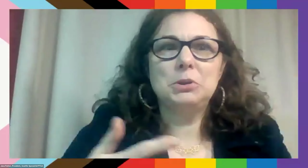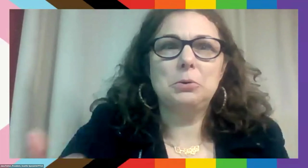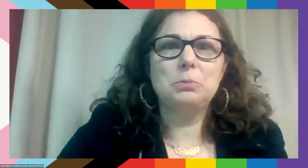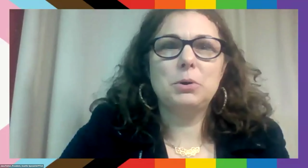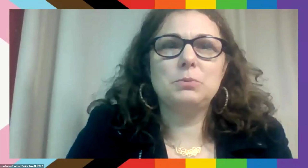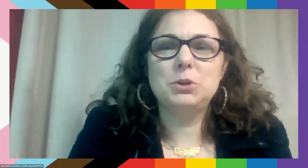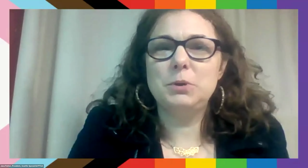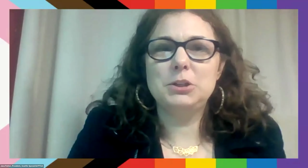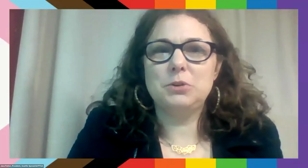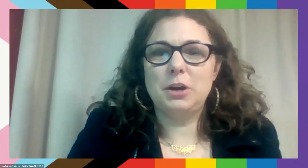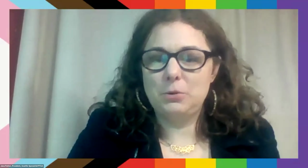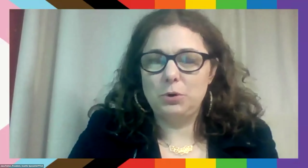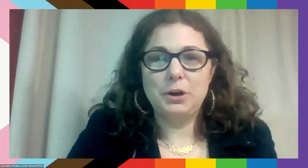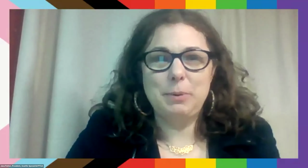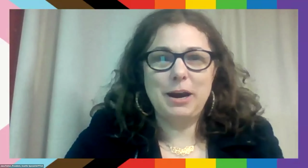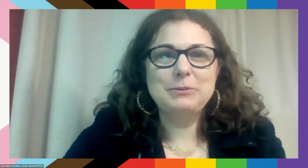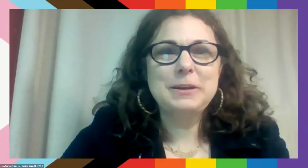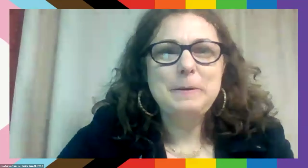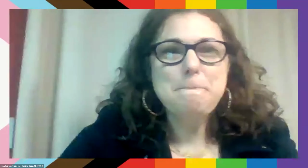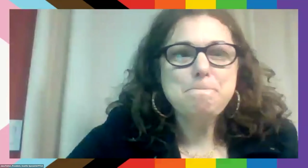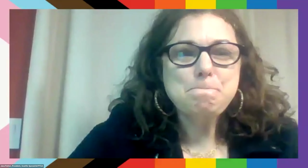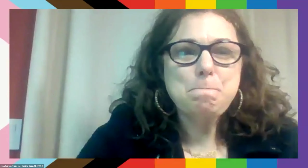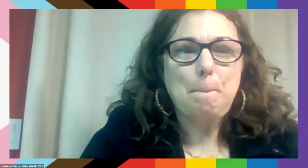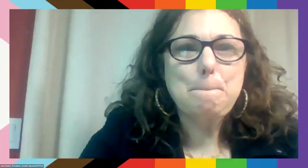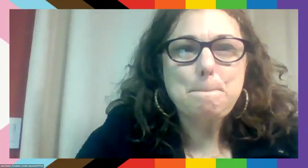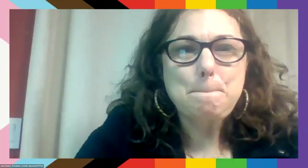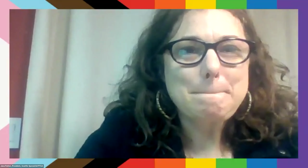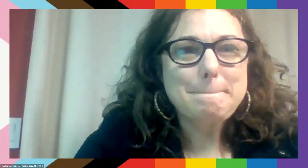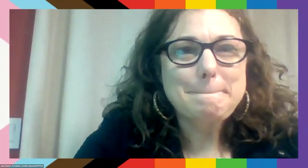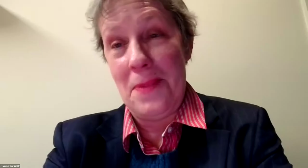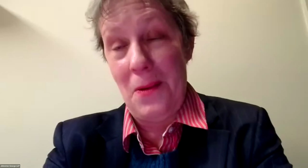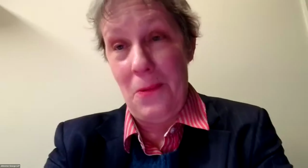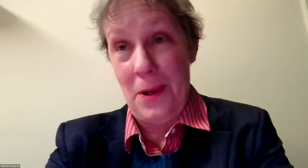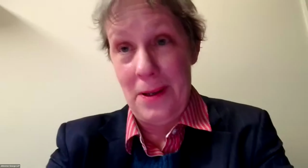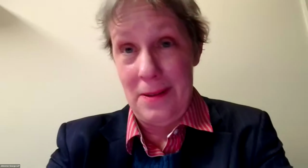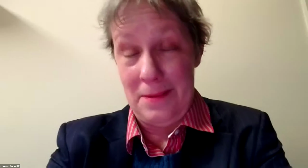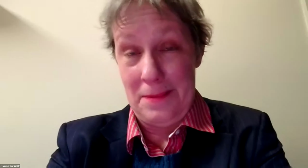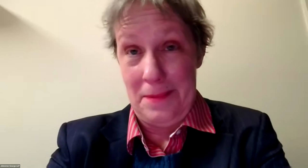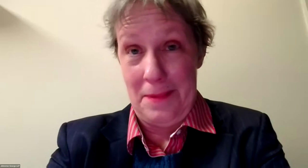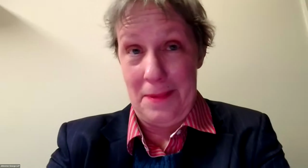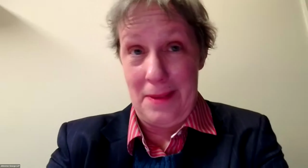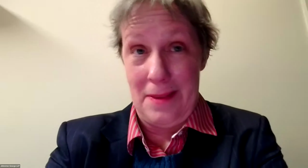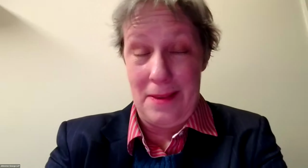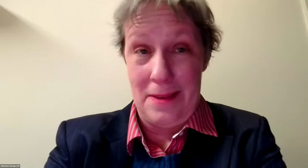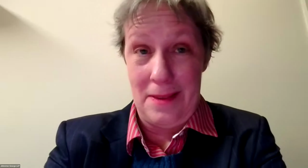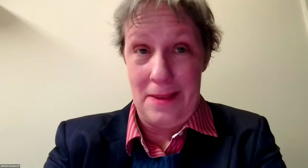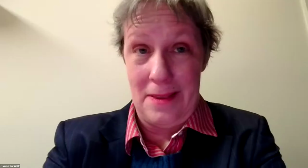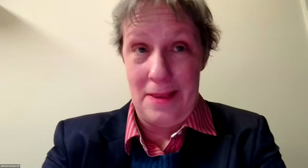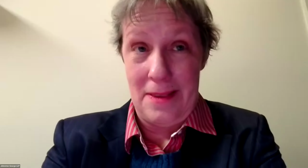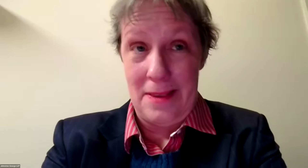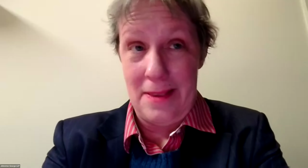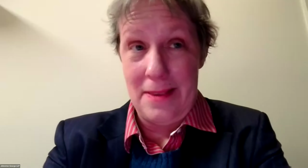how, what do we need to kind of worry about? Well,